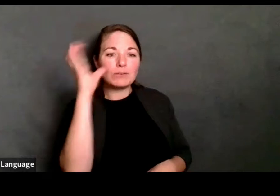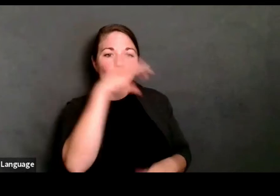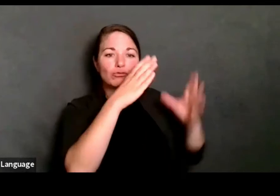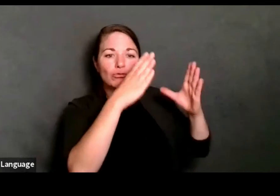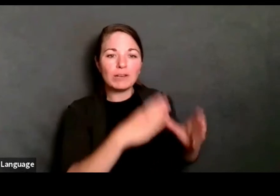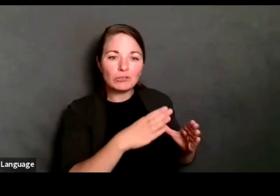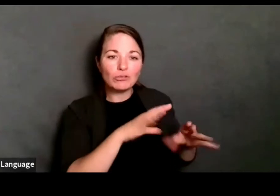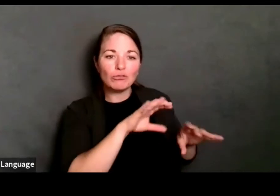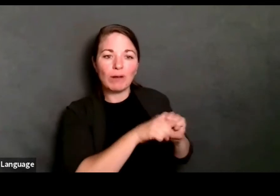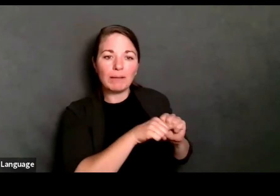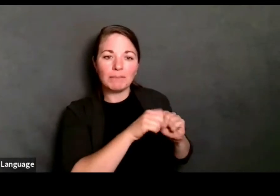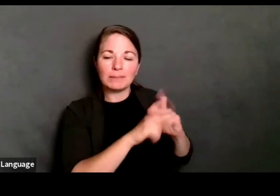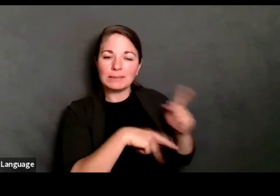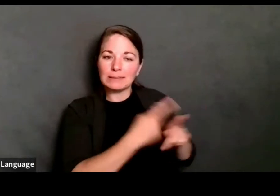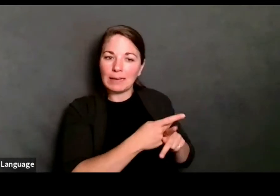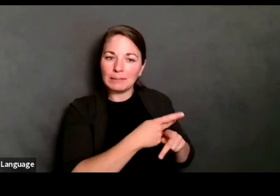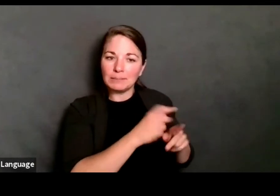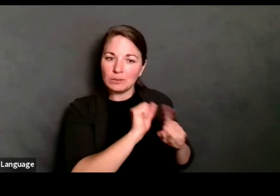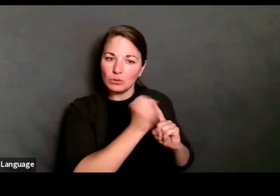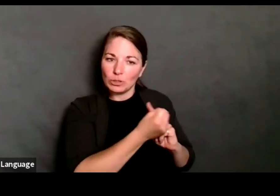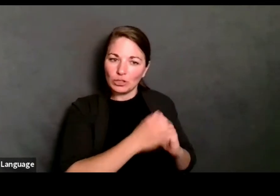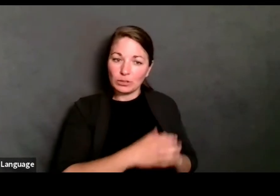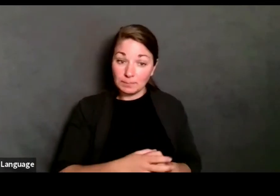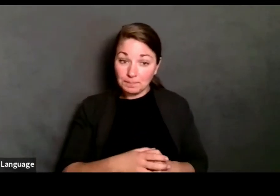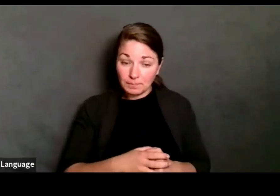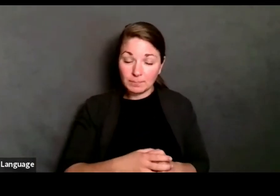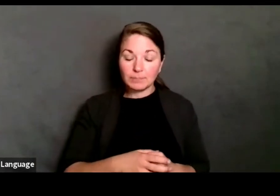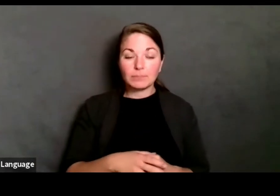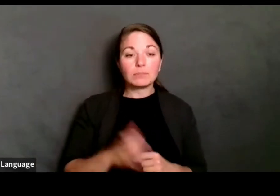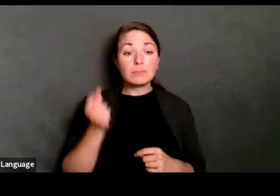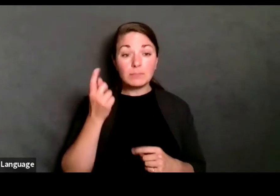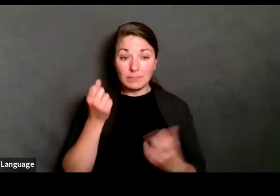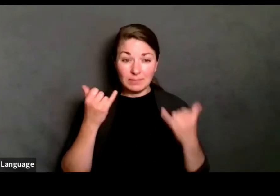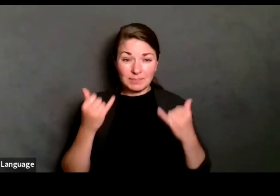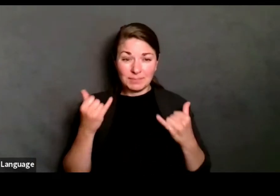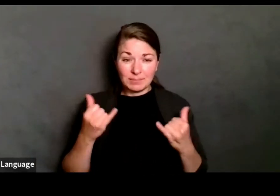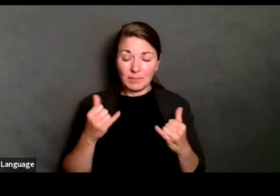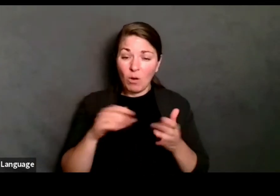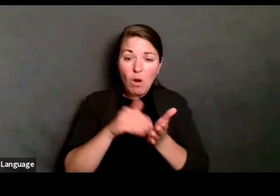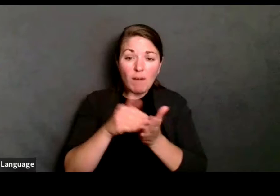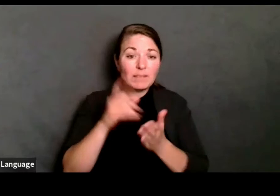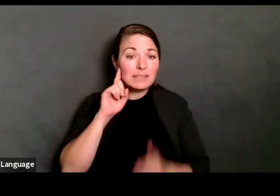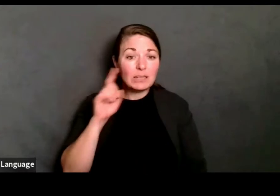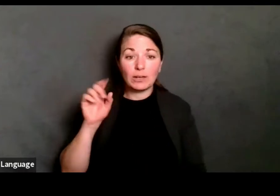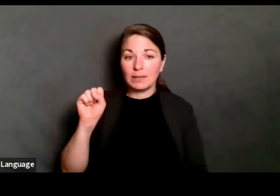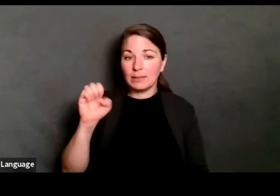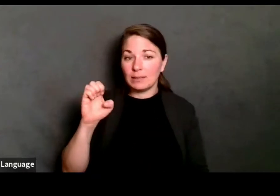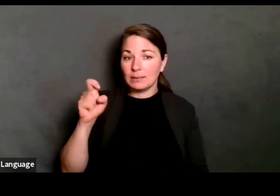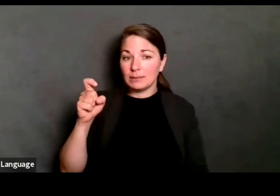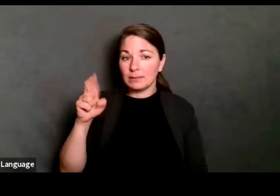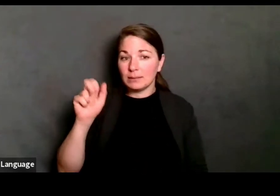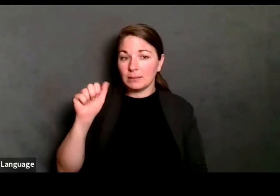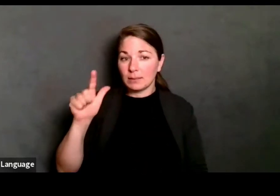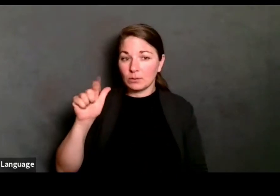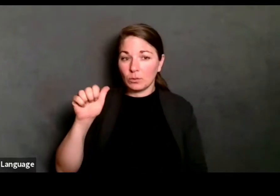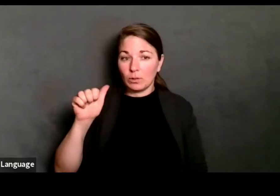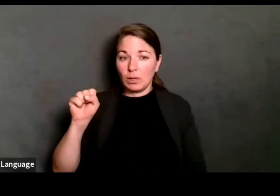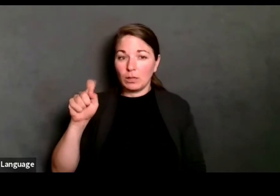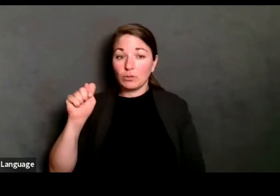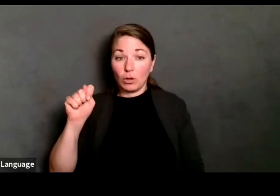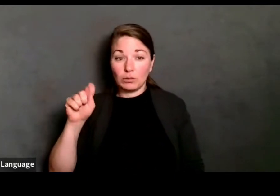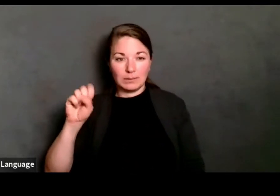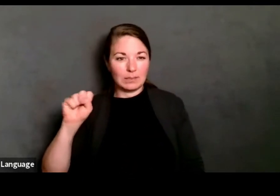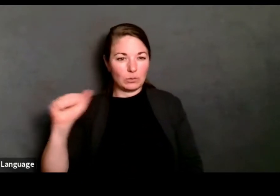type situations. Now, these days, it's also pretty common to hear terms like sexual assault. Does that change the implication for